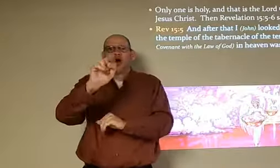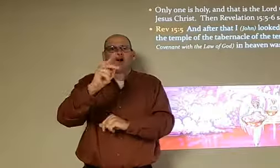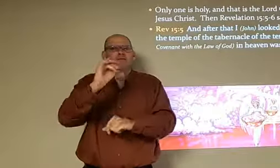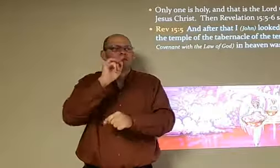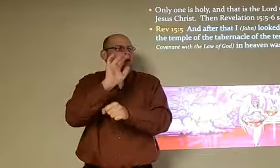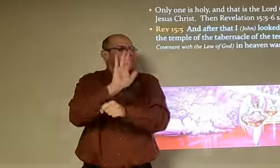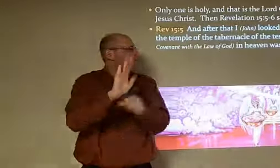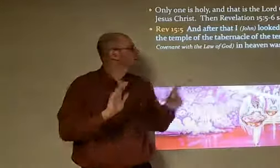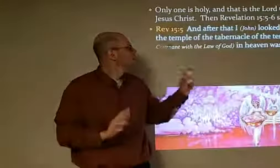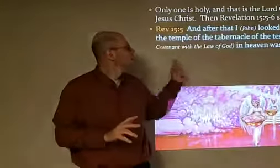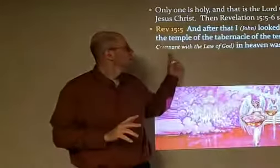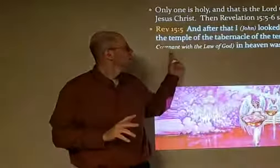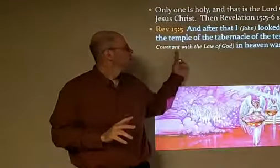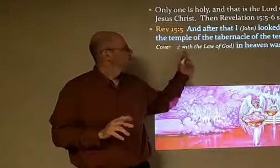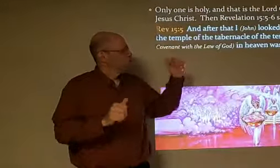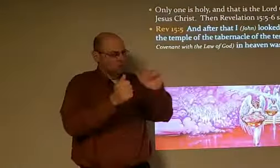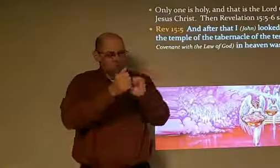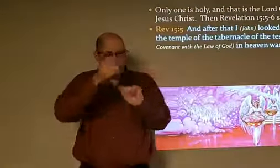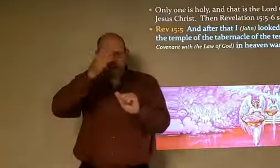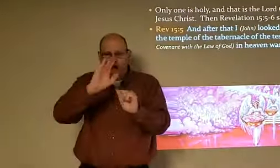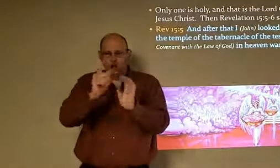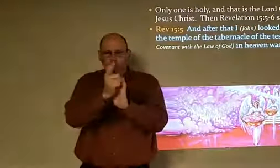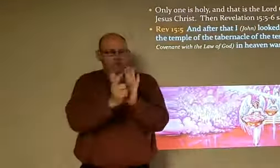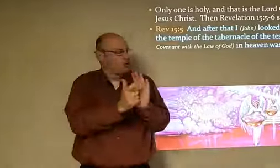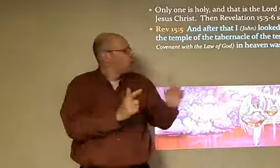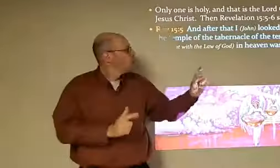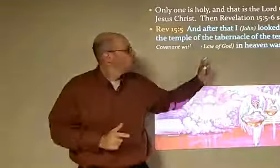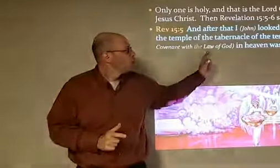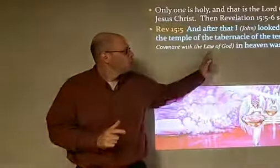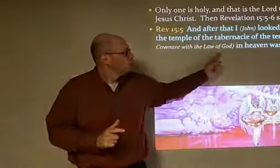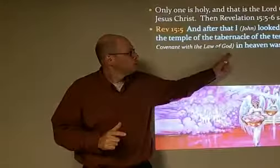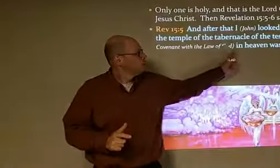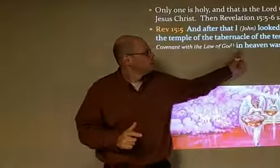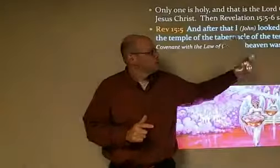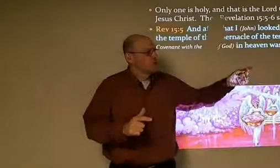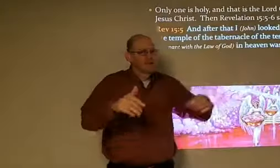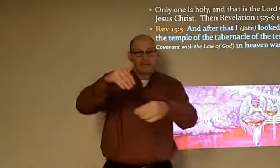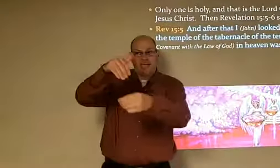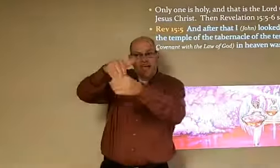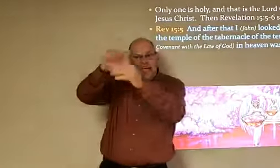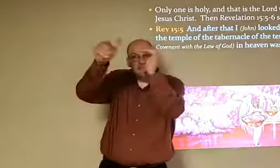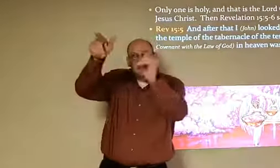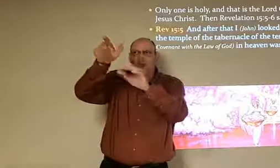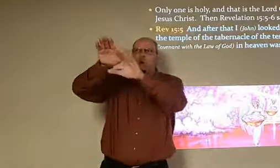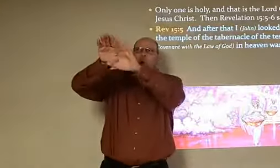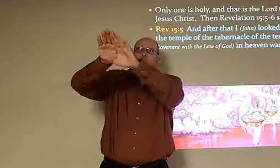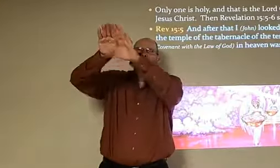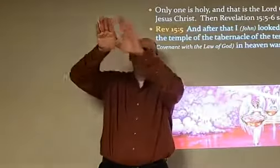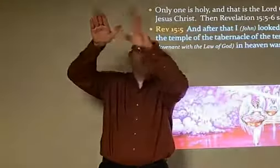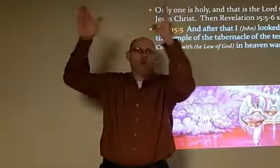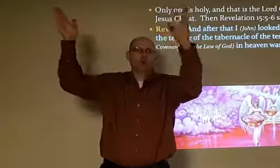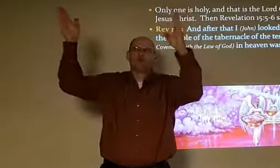And he looked and beheld the temple of the tabernacle and the testimony in heaven was open.